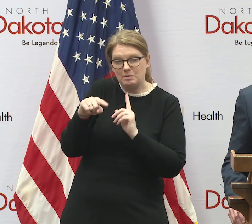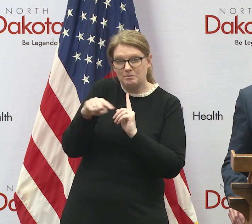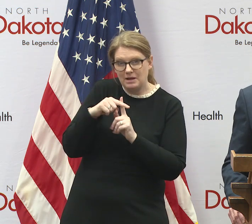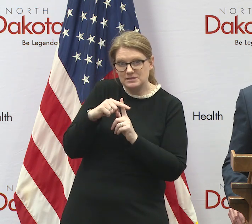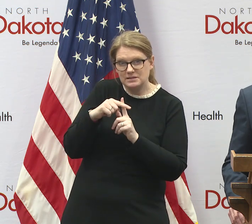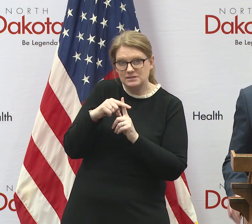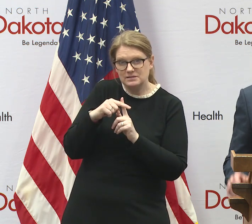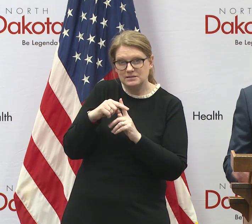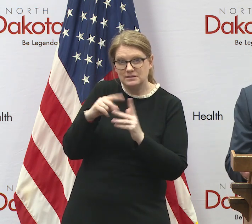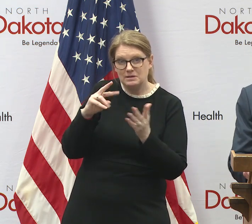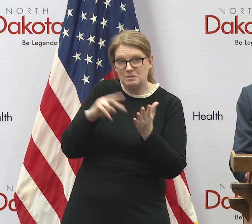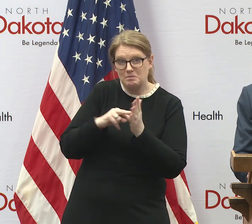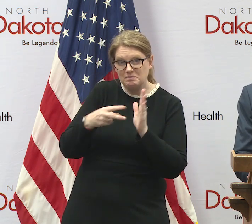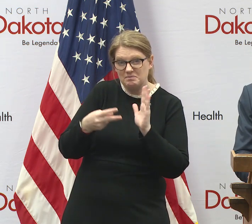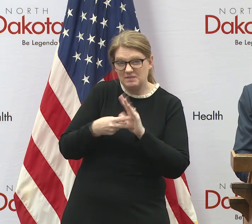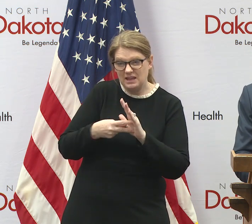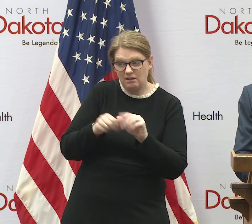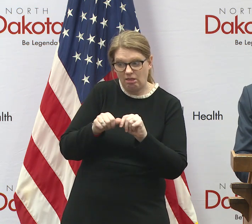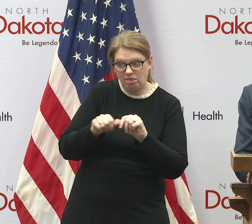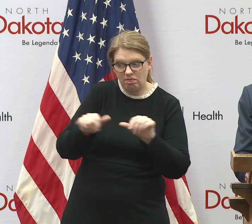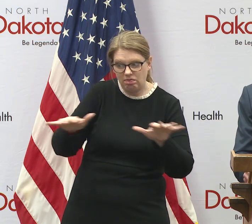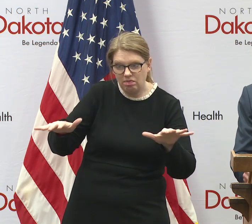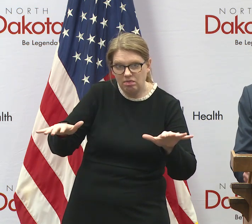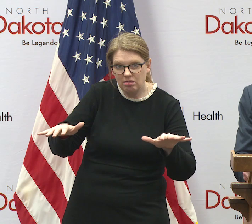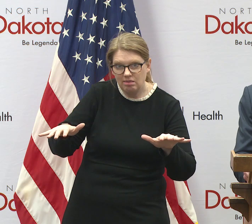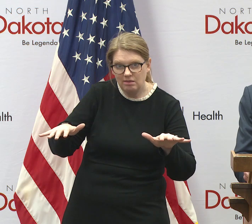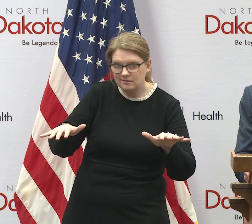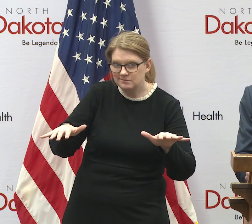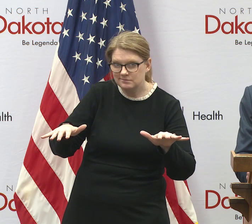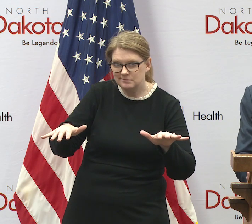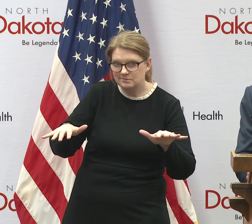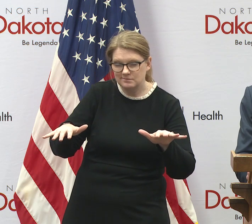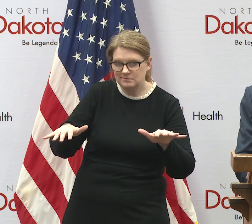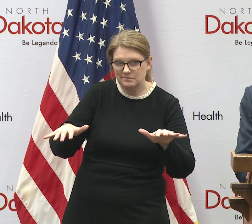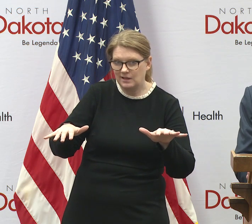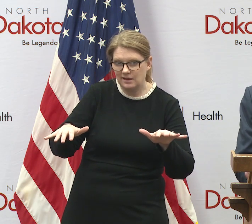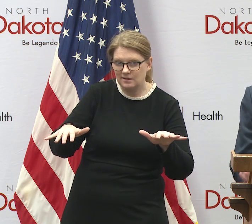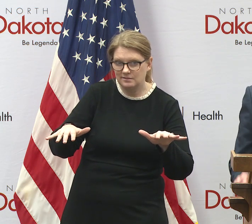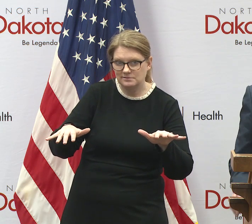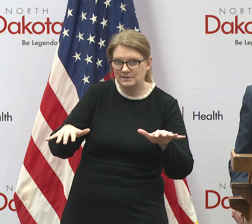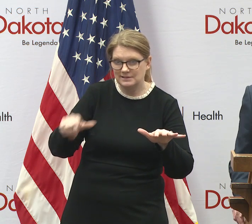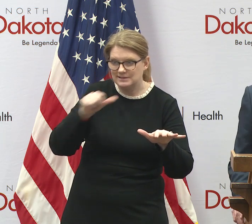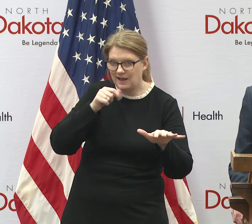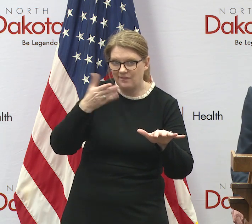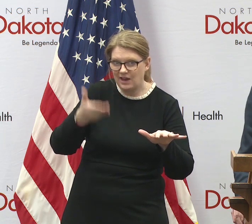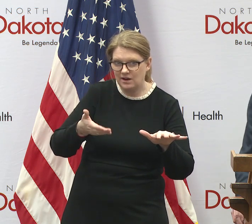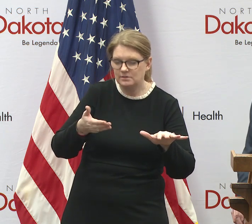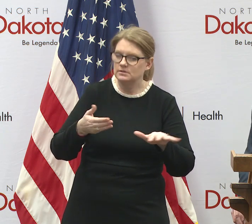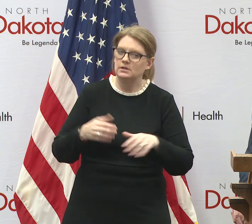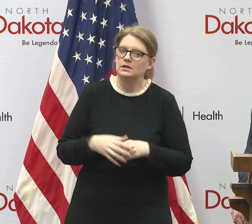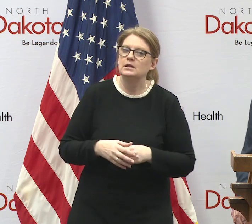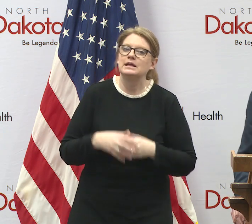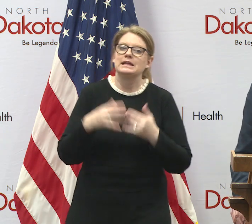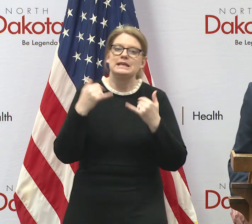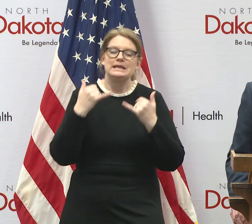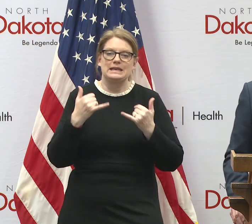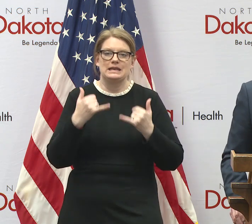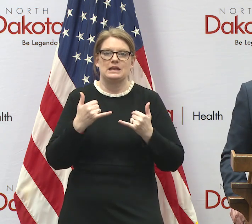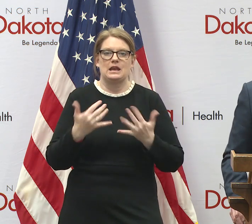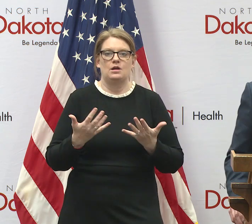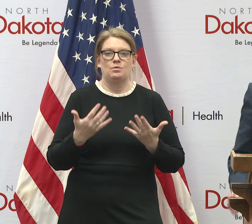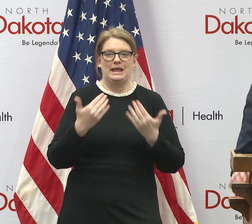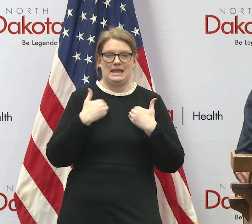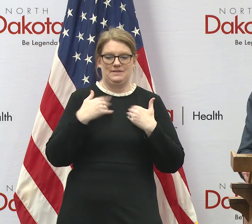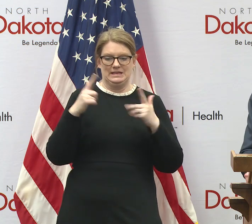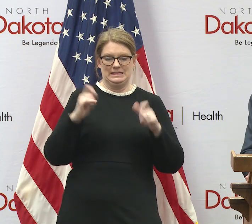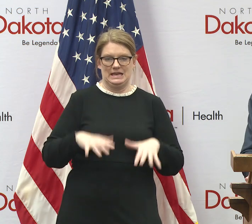not an indicator that the spread is not more widely than we might think. We now have received